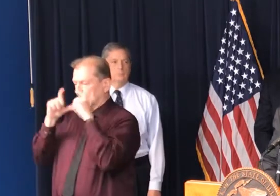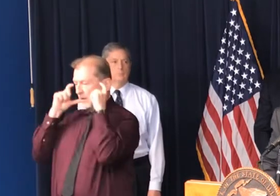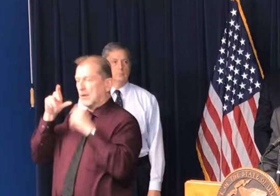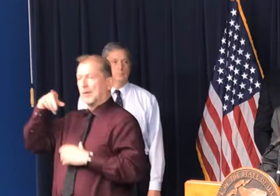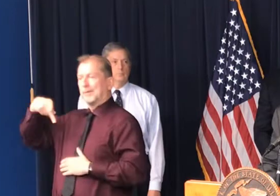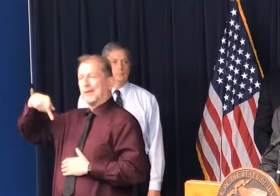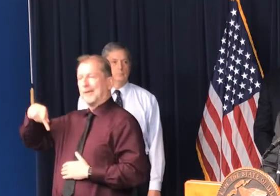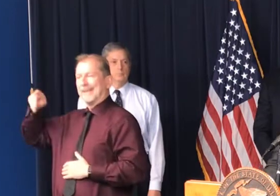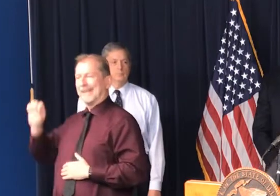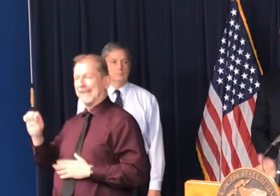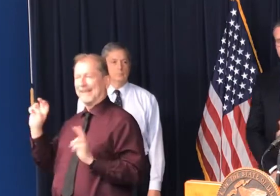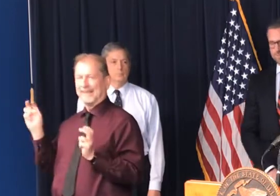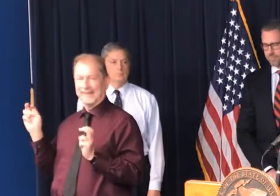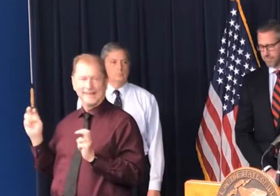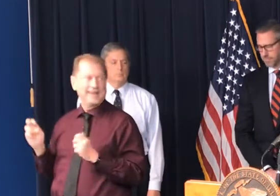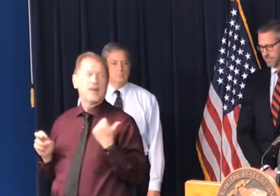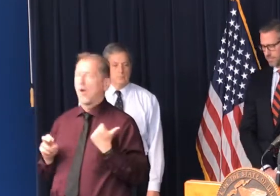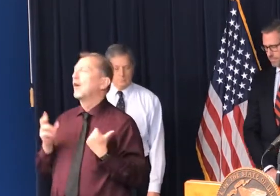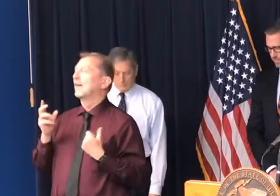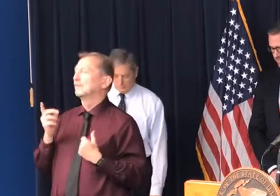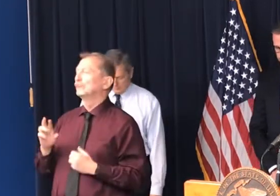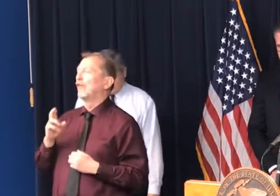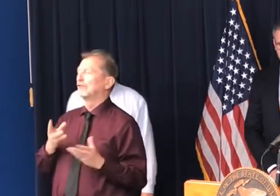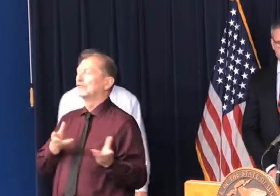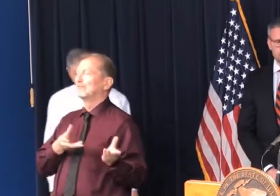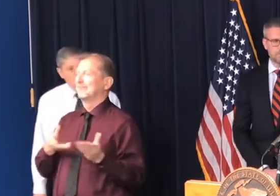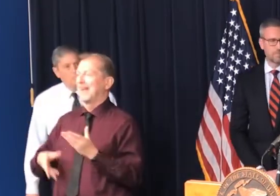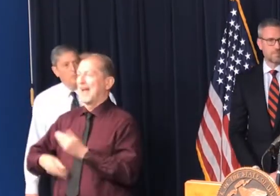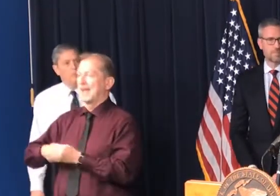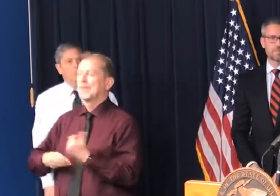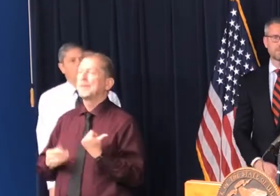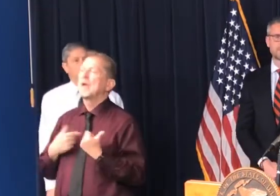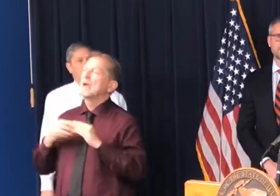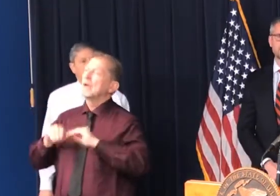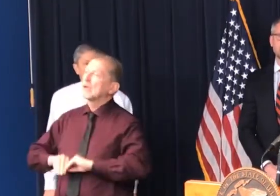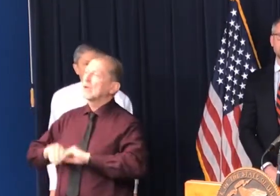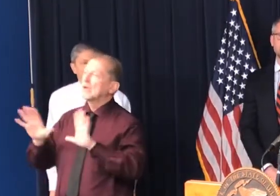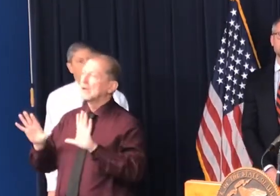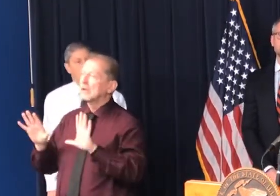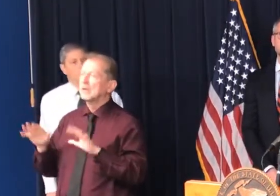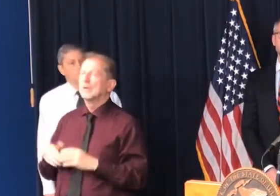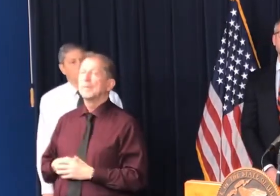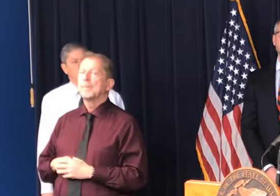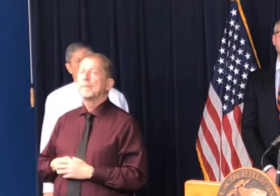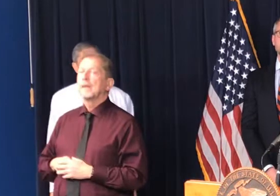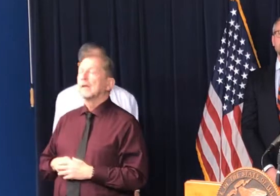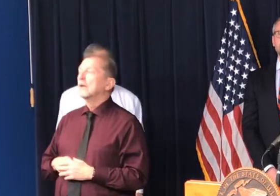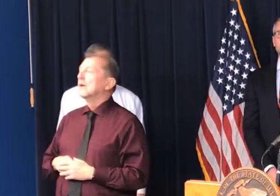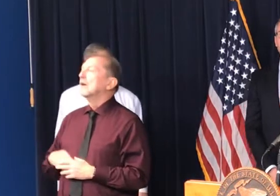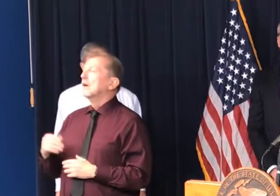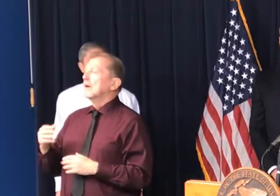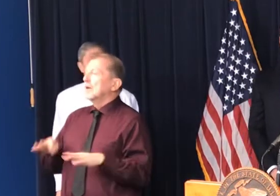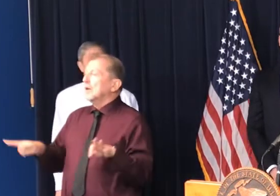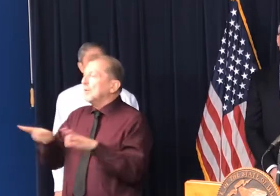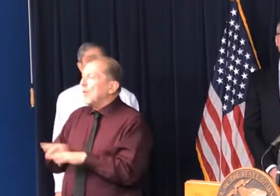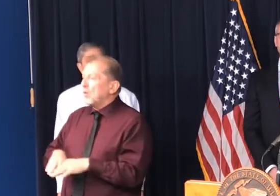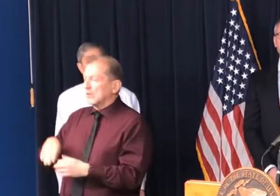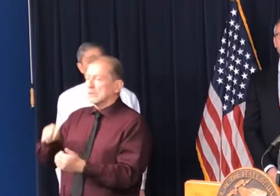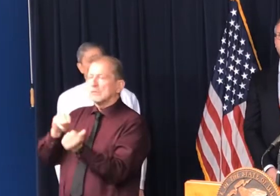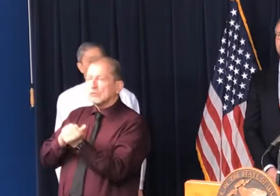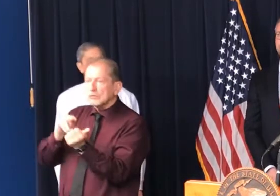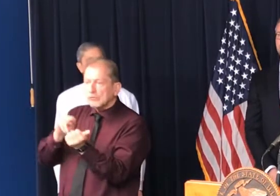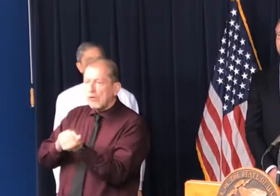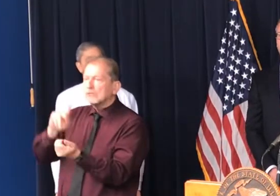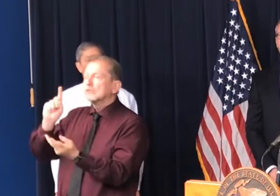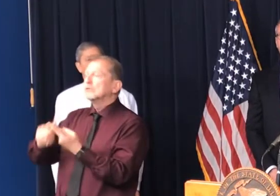all PPE, you want me to? I can help you with okay, go ahead. I mean, I think we should just be clear that we're not trying to put any of our first responders, our healthcare